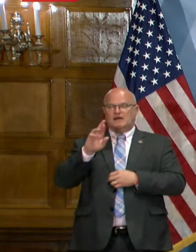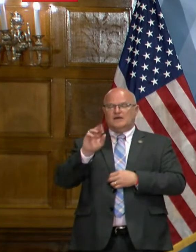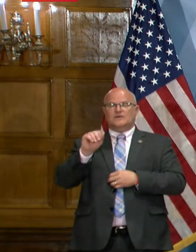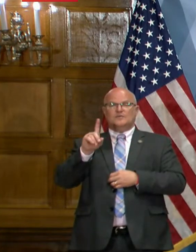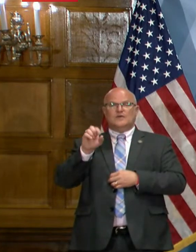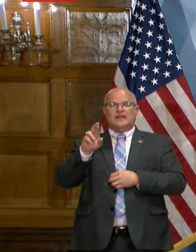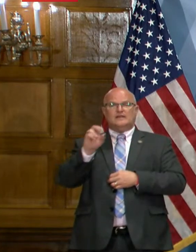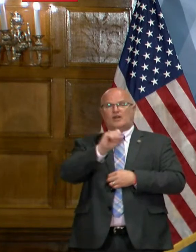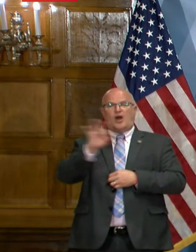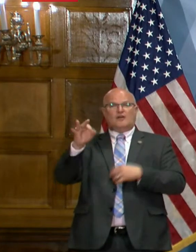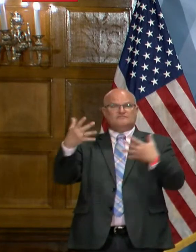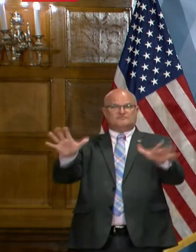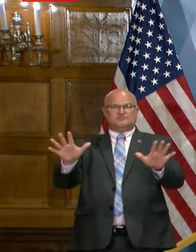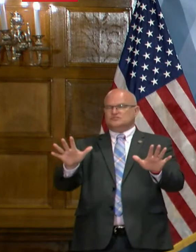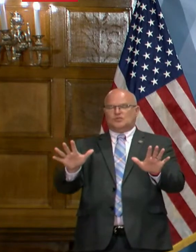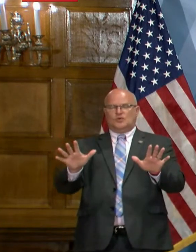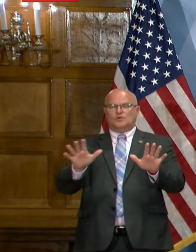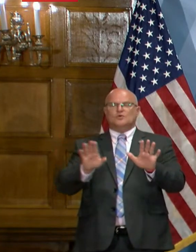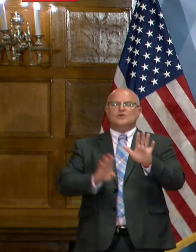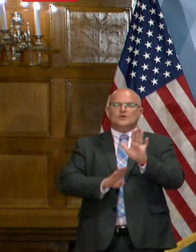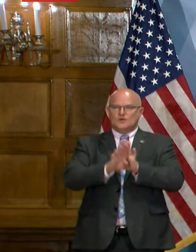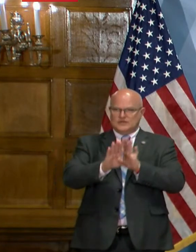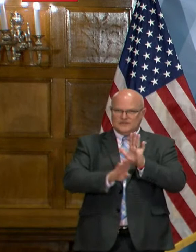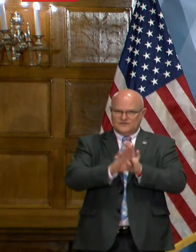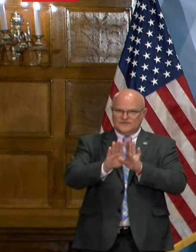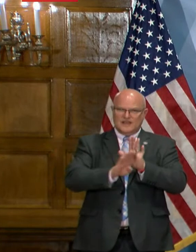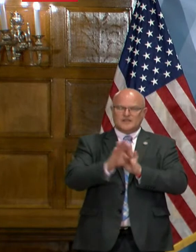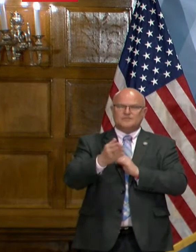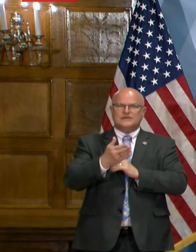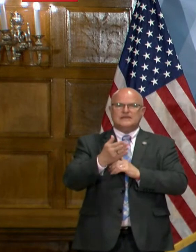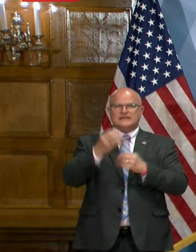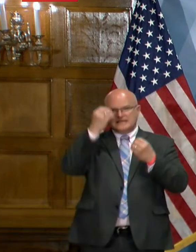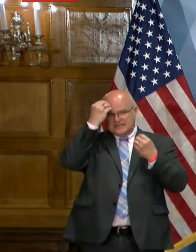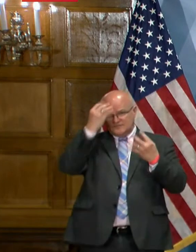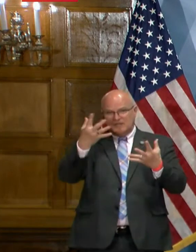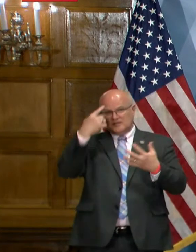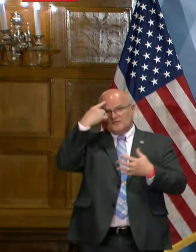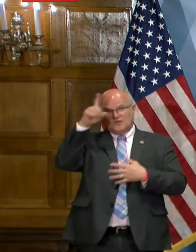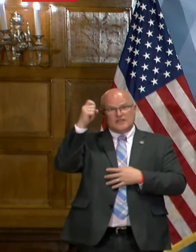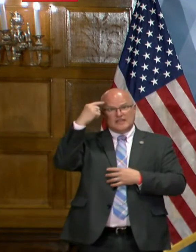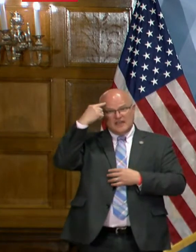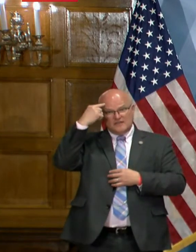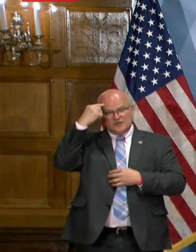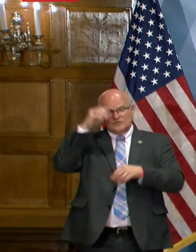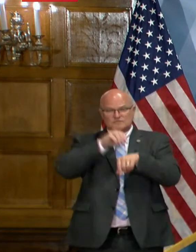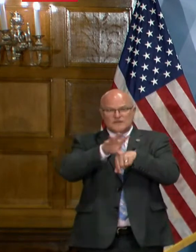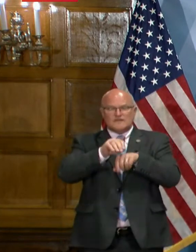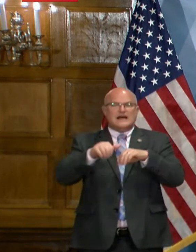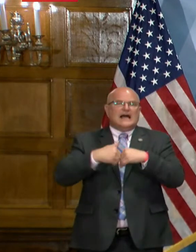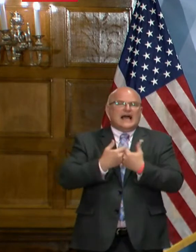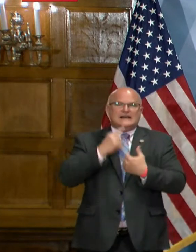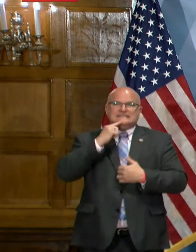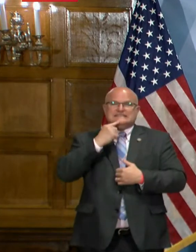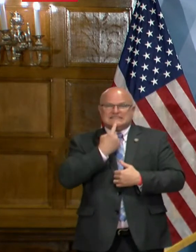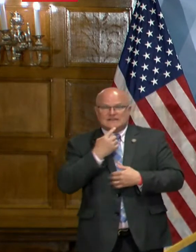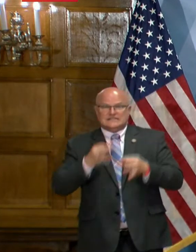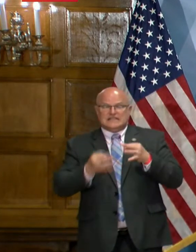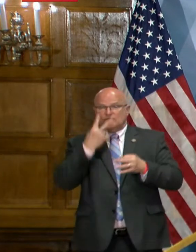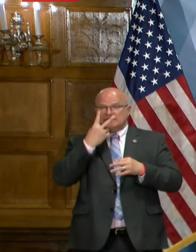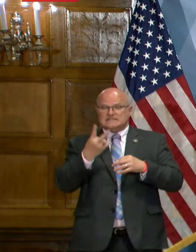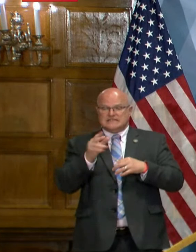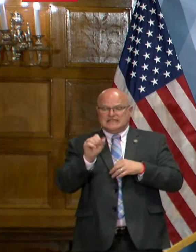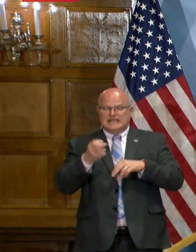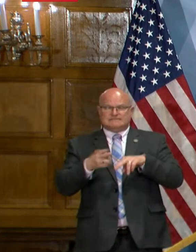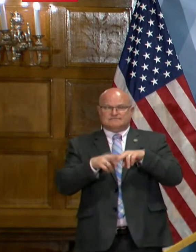said before, we are developing metrics for the governor so that we can advise regarding how serious if we're starting to see cases here.